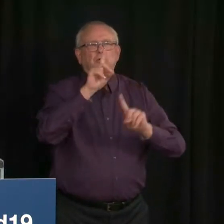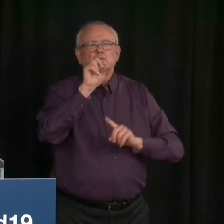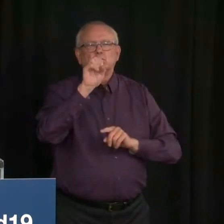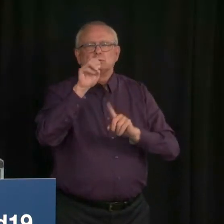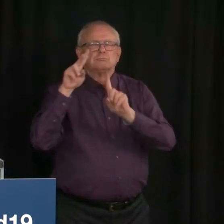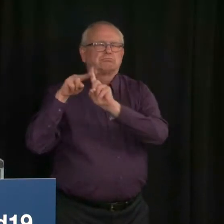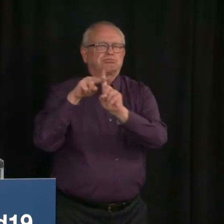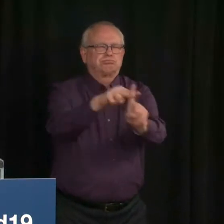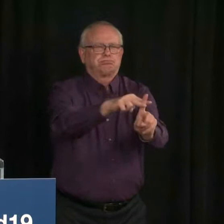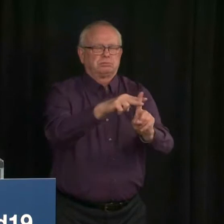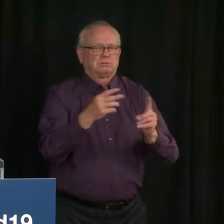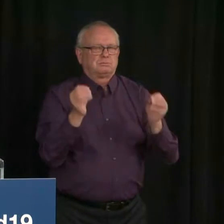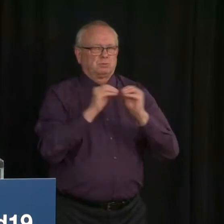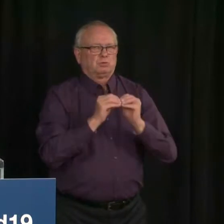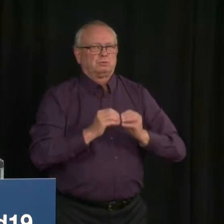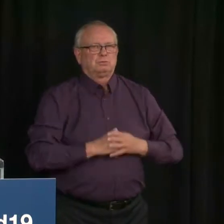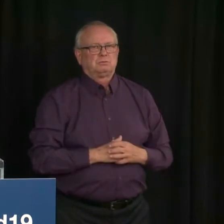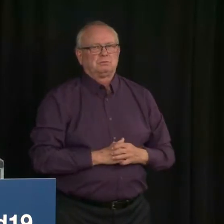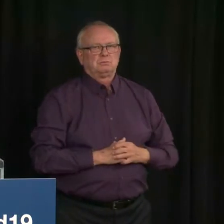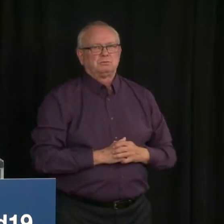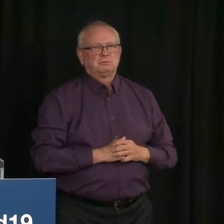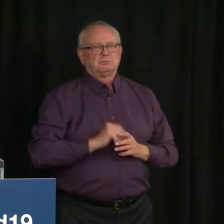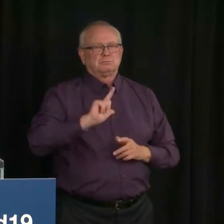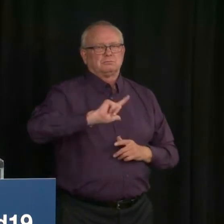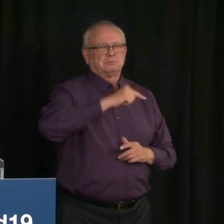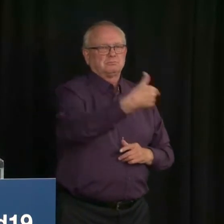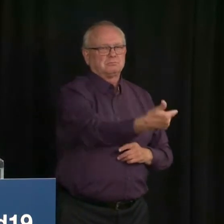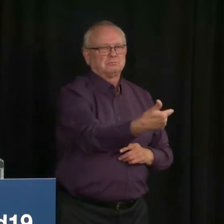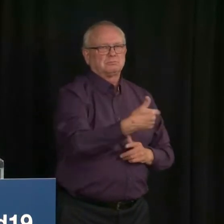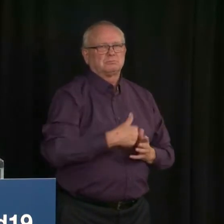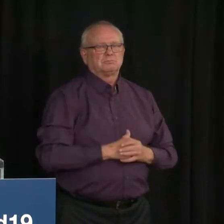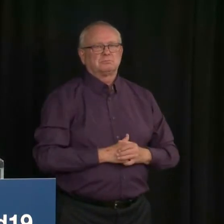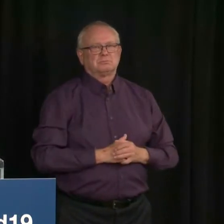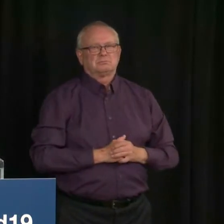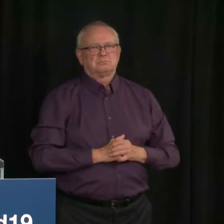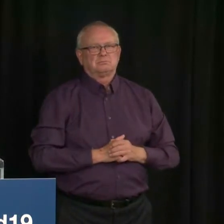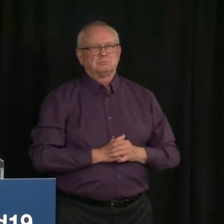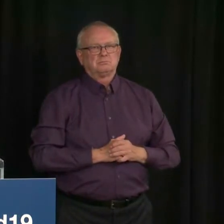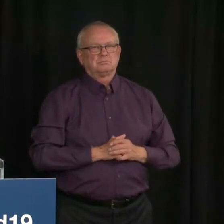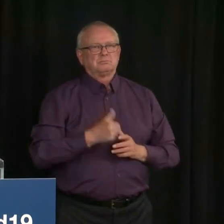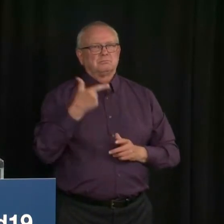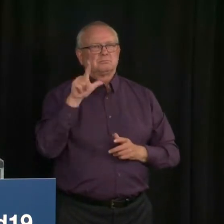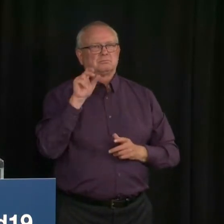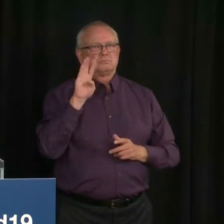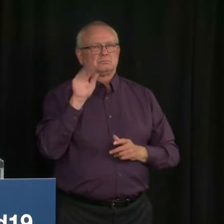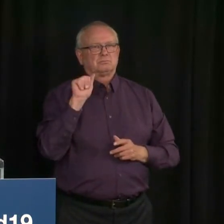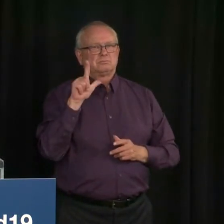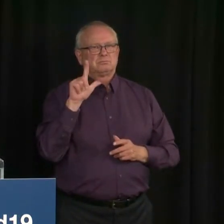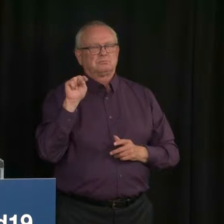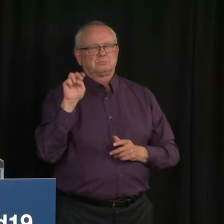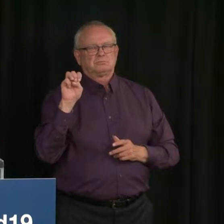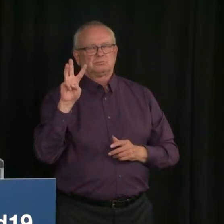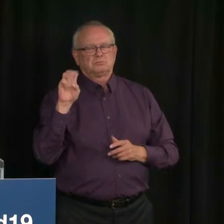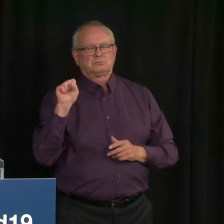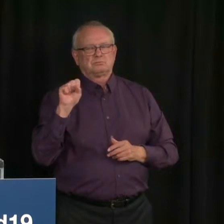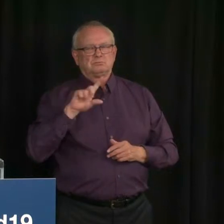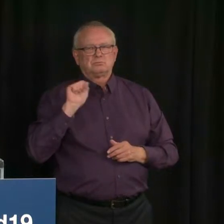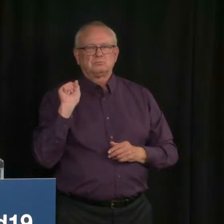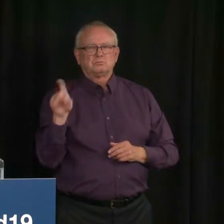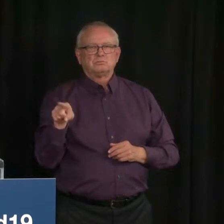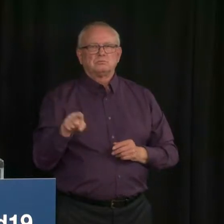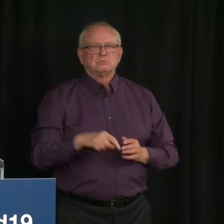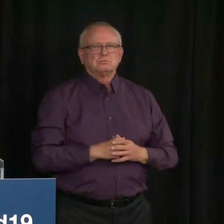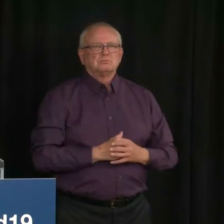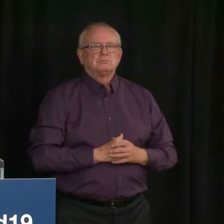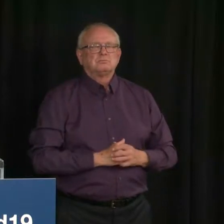the next caller, please? Next is Julia Wong with Global News. Go ahead, Julia.